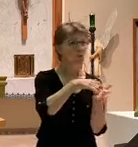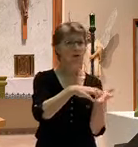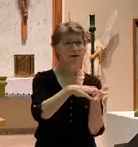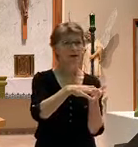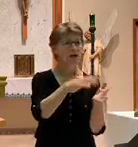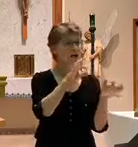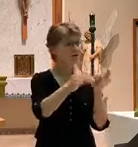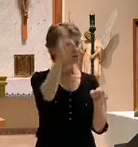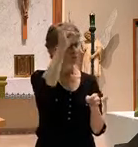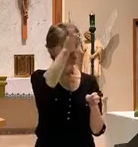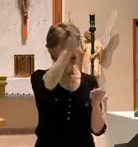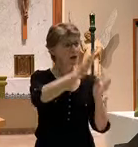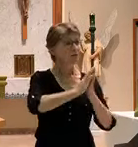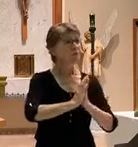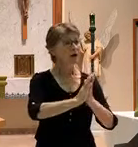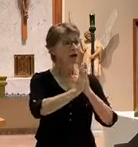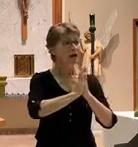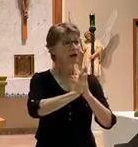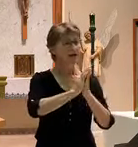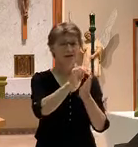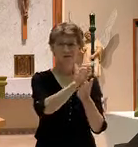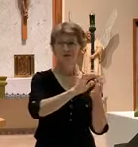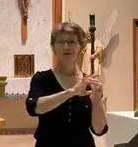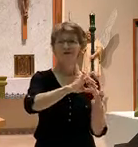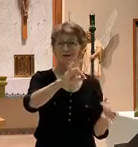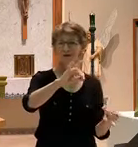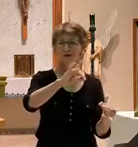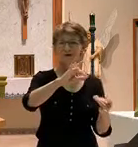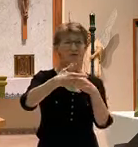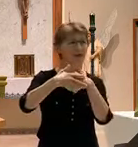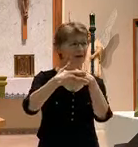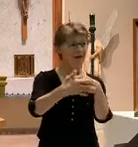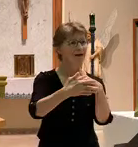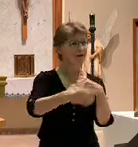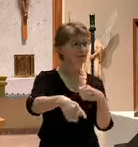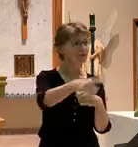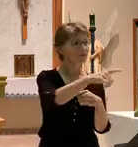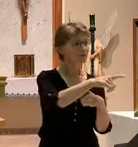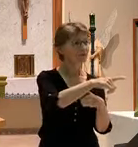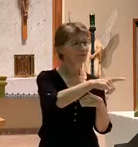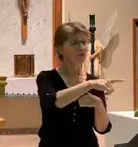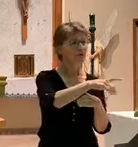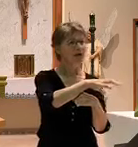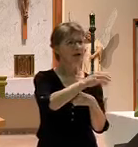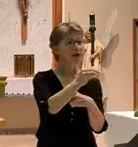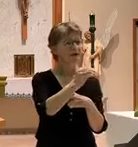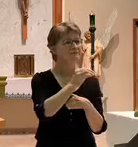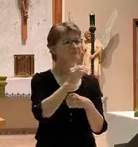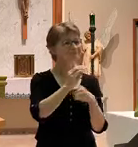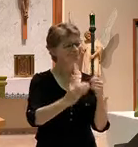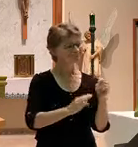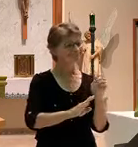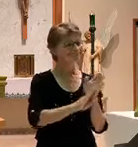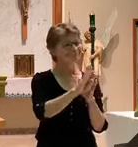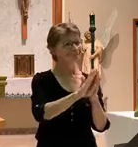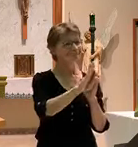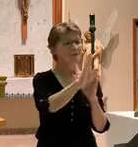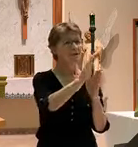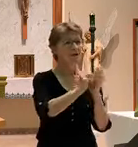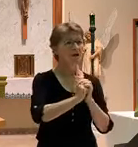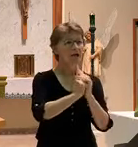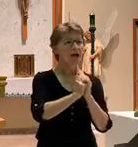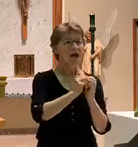ought. But the Spirit himself intercedes with inexpressible groanings. And the one who